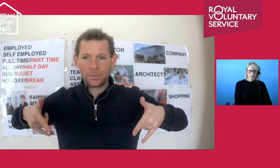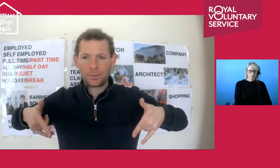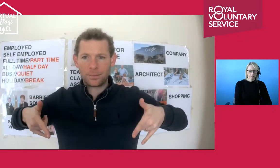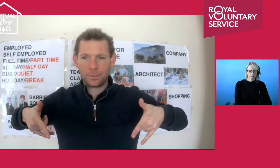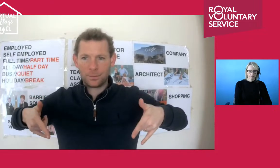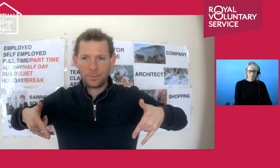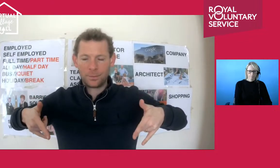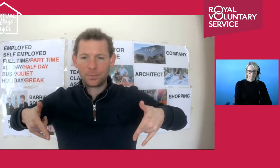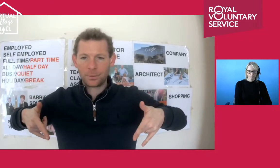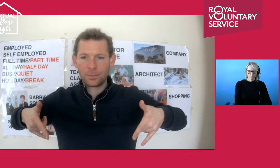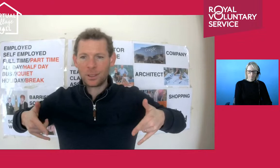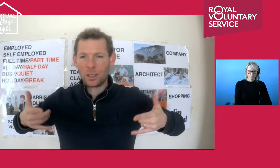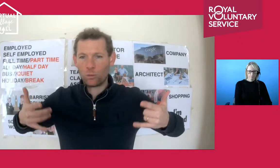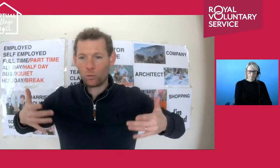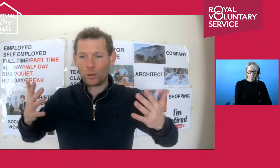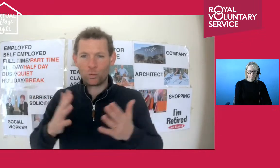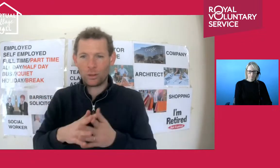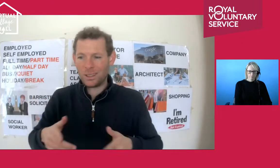Shopping.